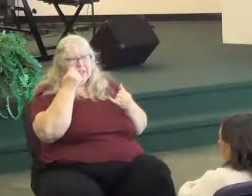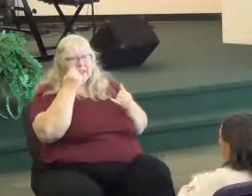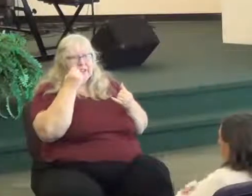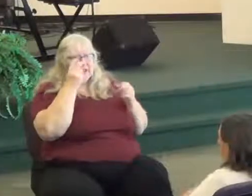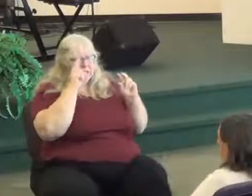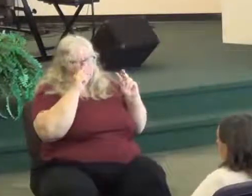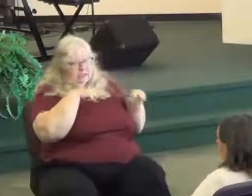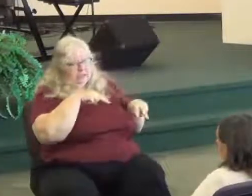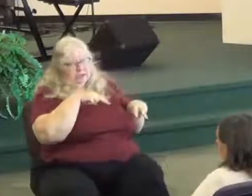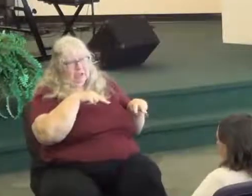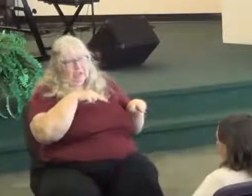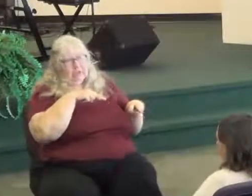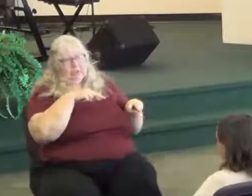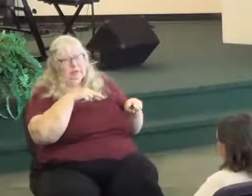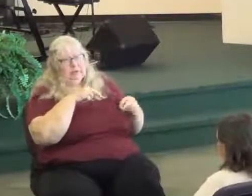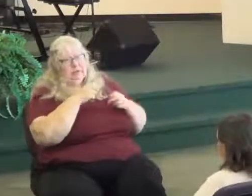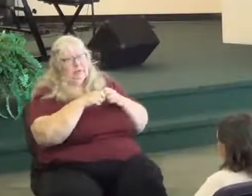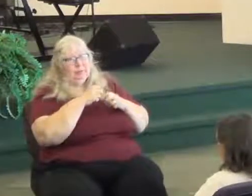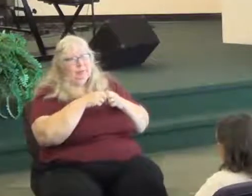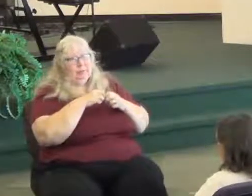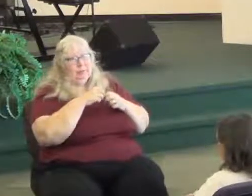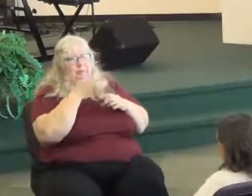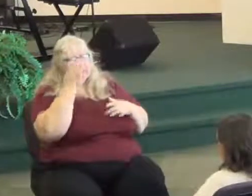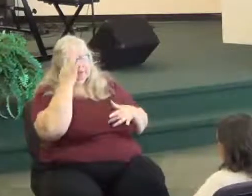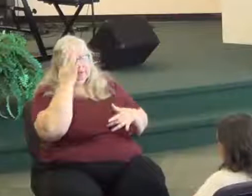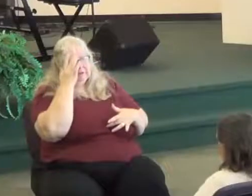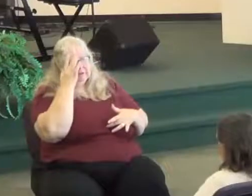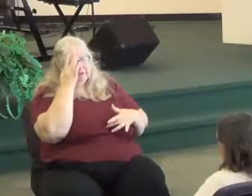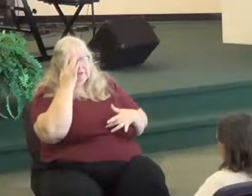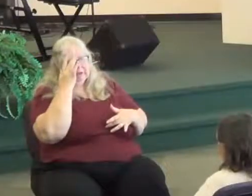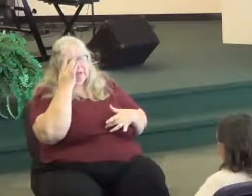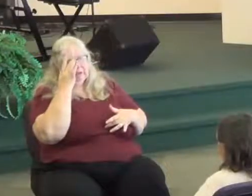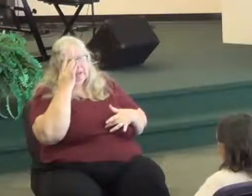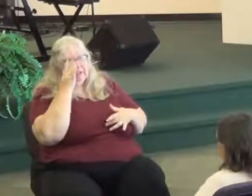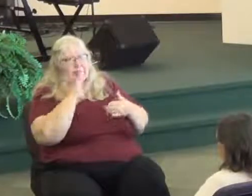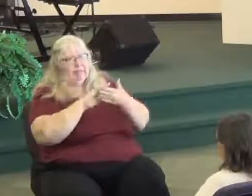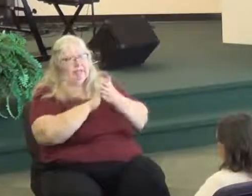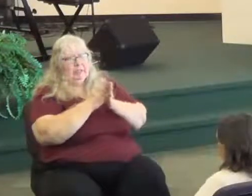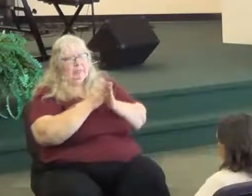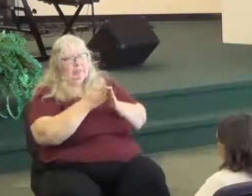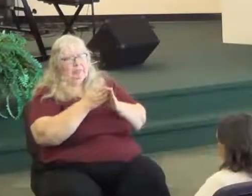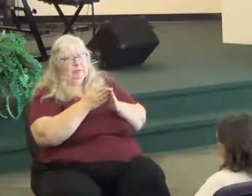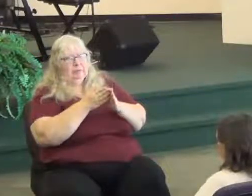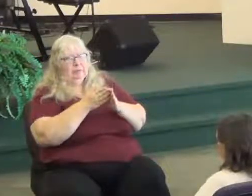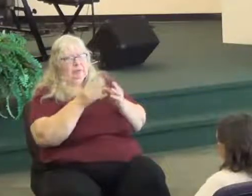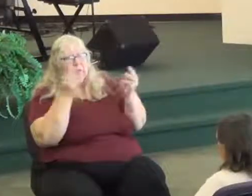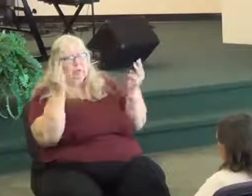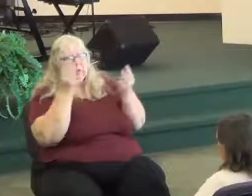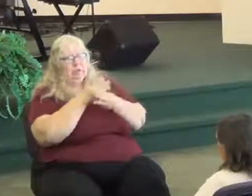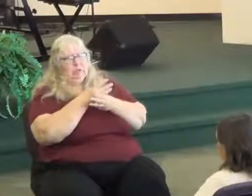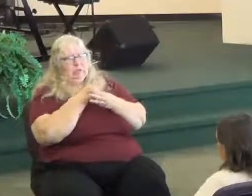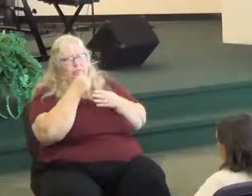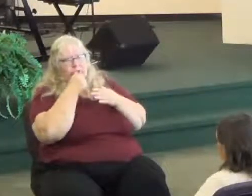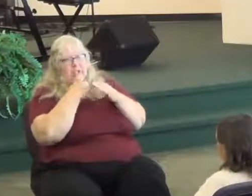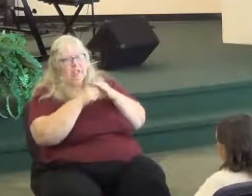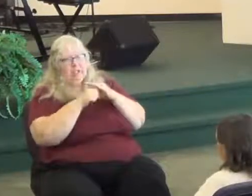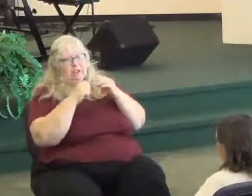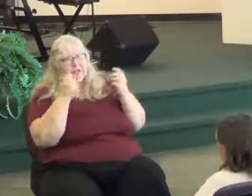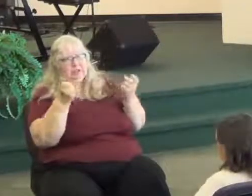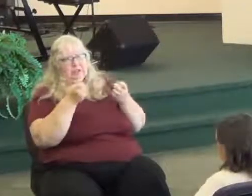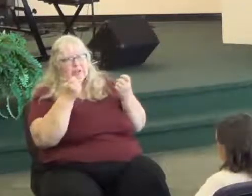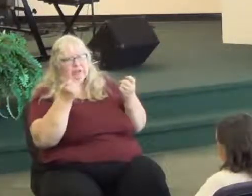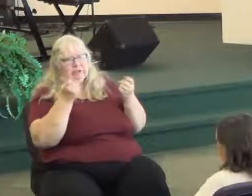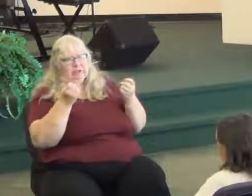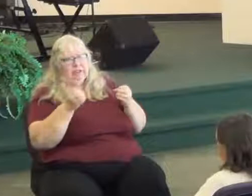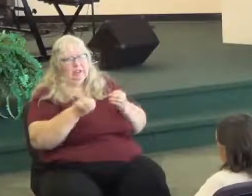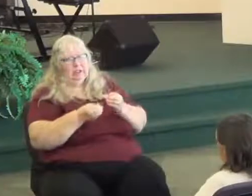with sin, and the problem is with this disease, is it doesn't just stay there, it progresses. You cover up and hide your sin, it's going to keep growing and growing. You need to expose it